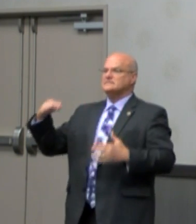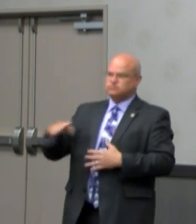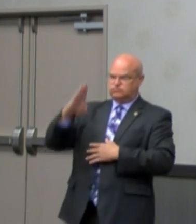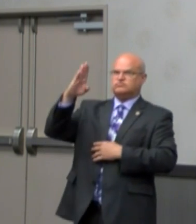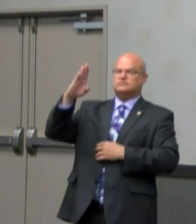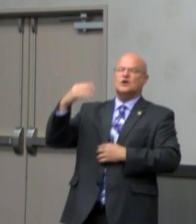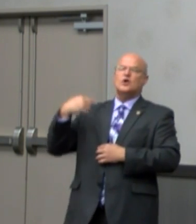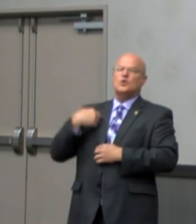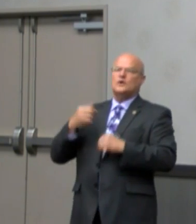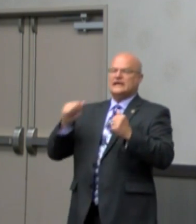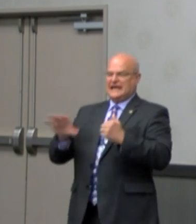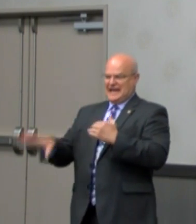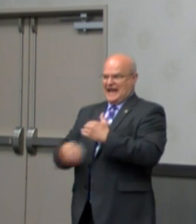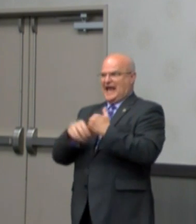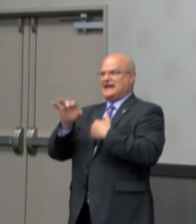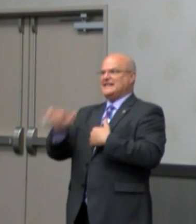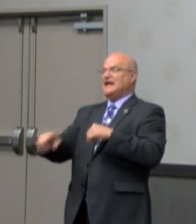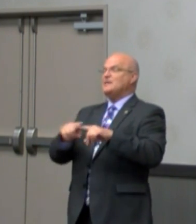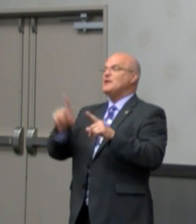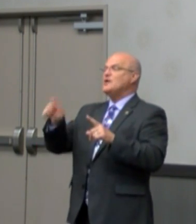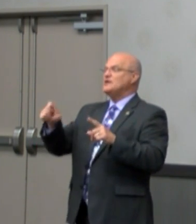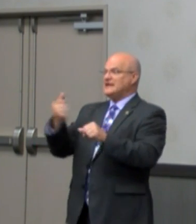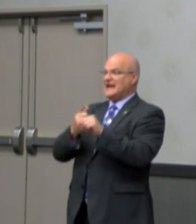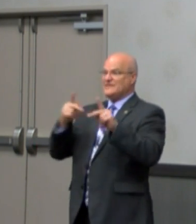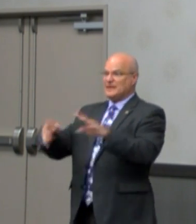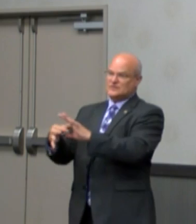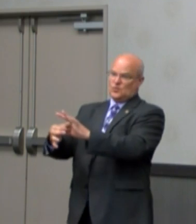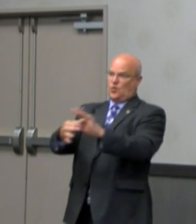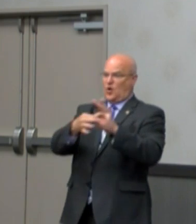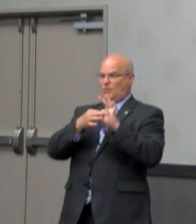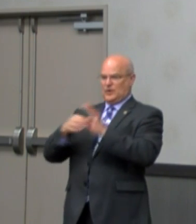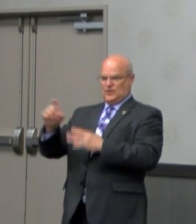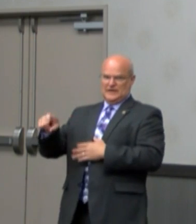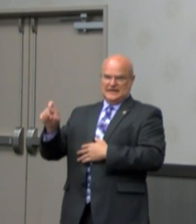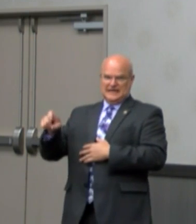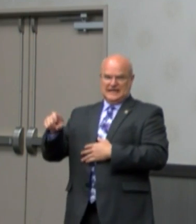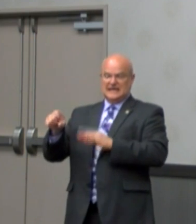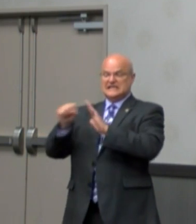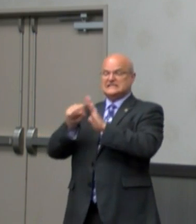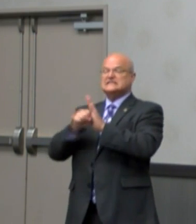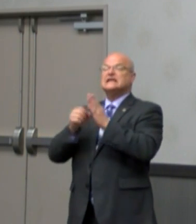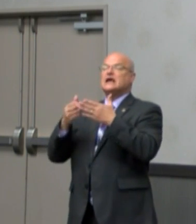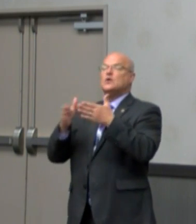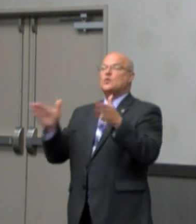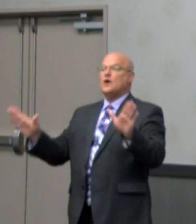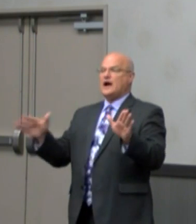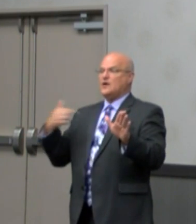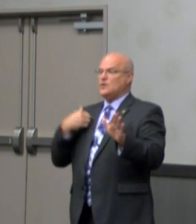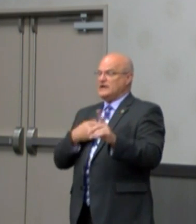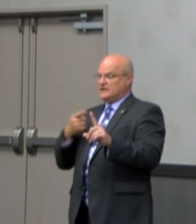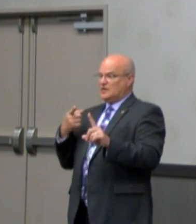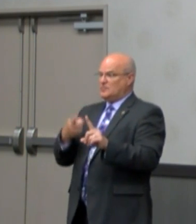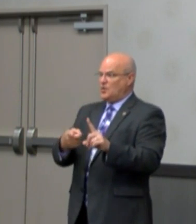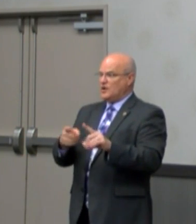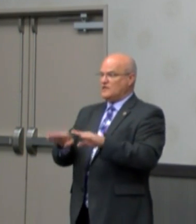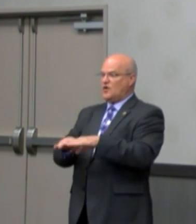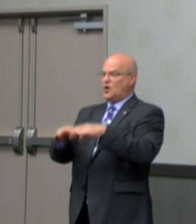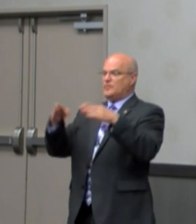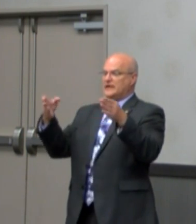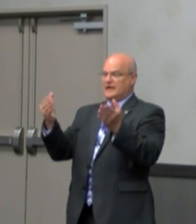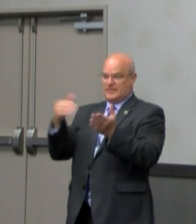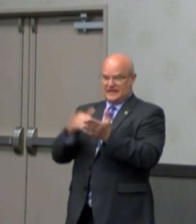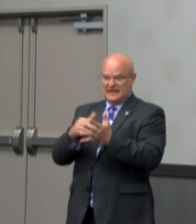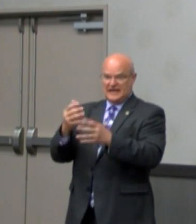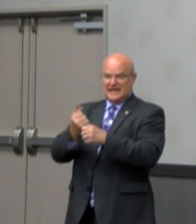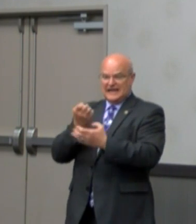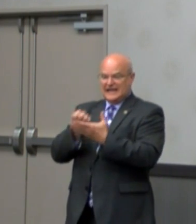resurgence, that we can add to that. But we need everybody's cooperation in doing that statewide so that we can get to a point of opening back up and